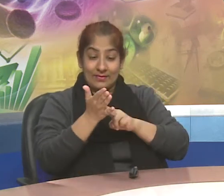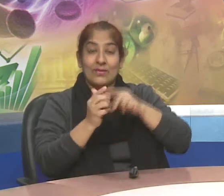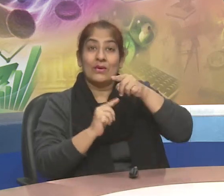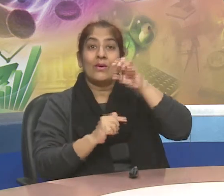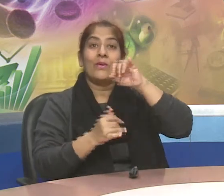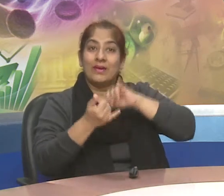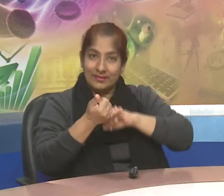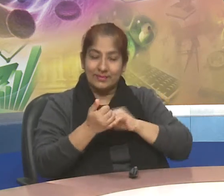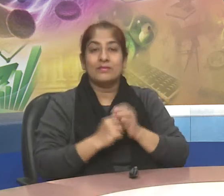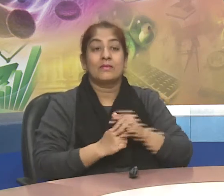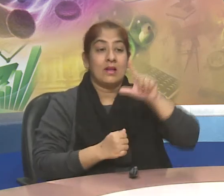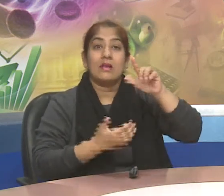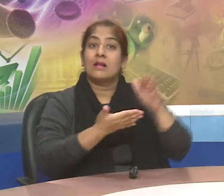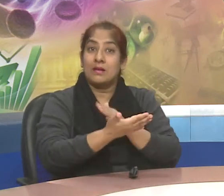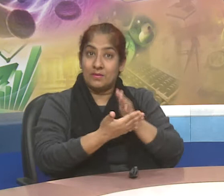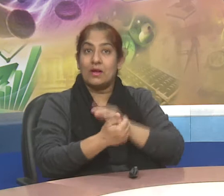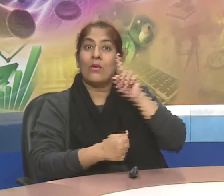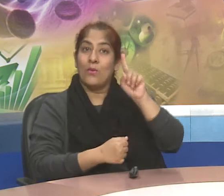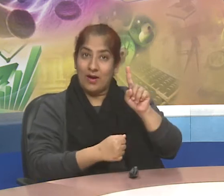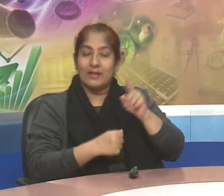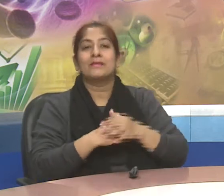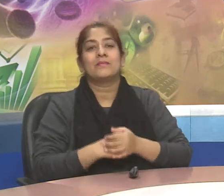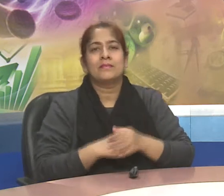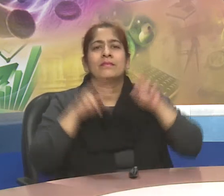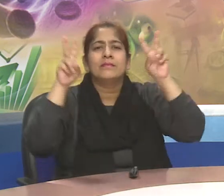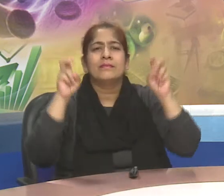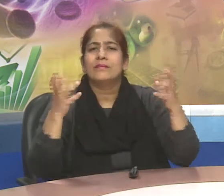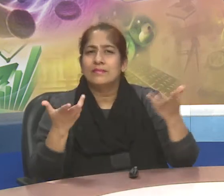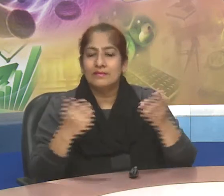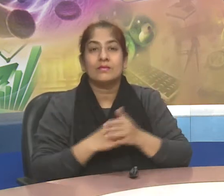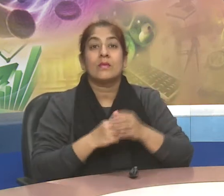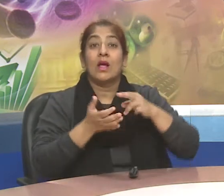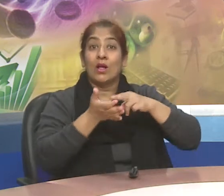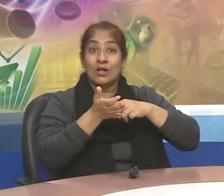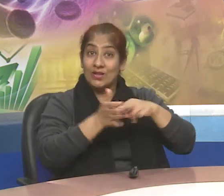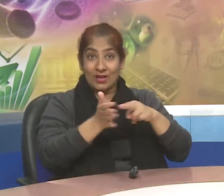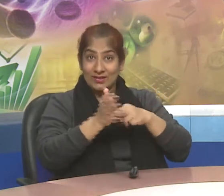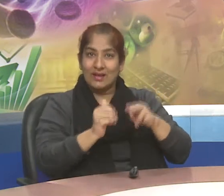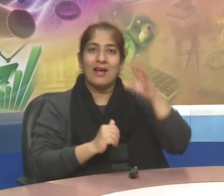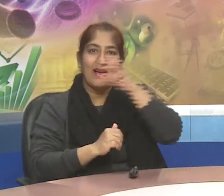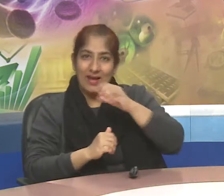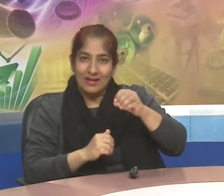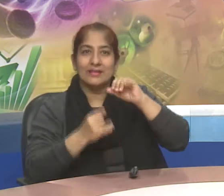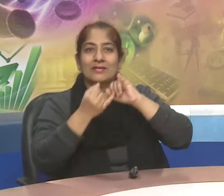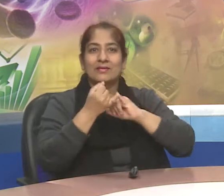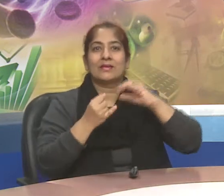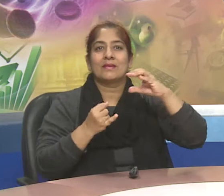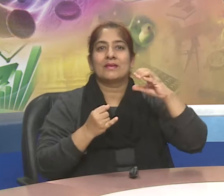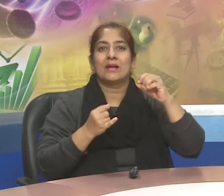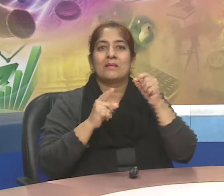Lesson number 1. Nature and scope of business.